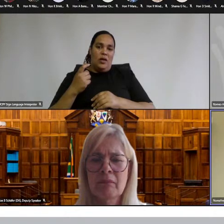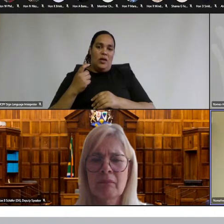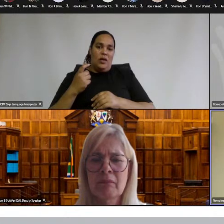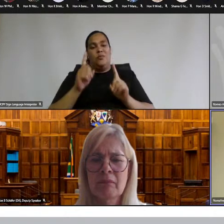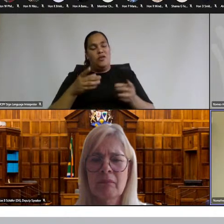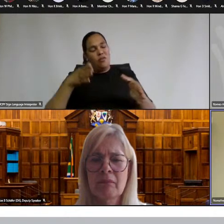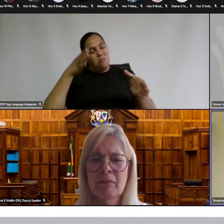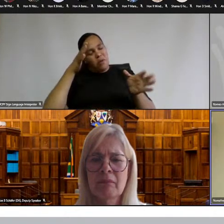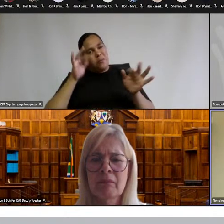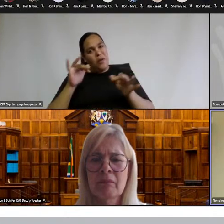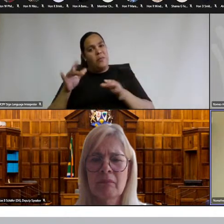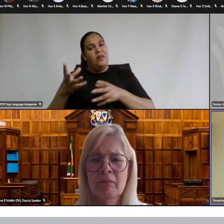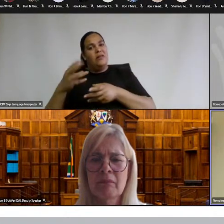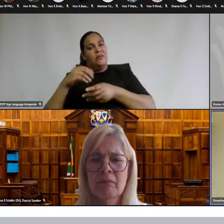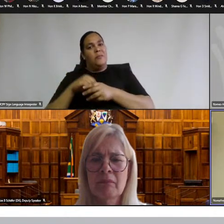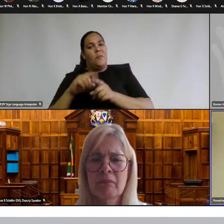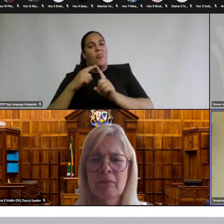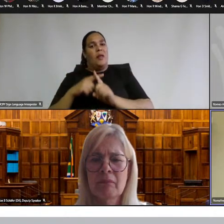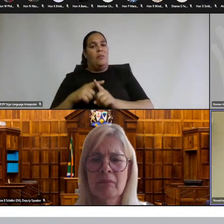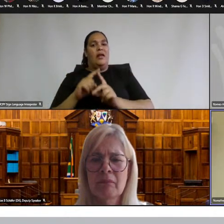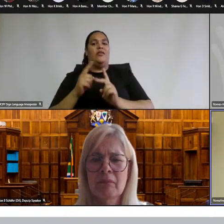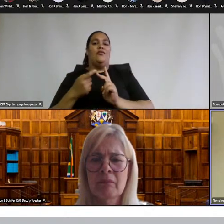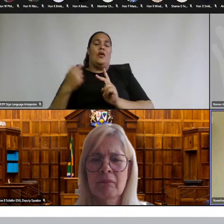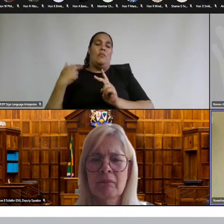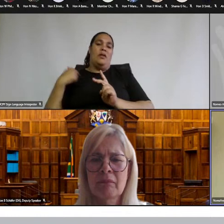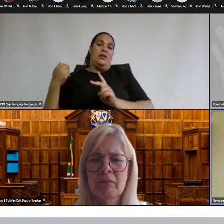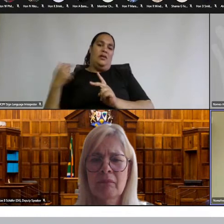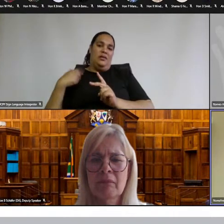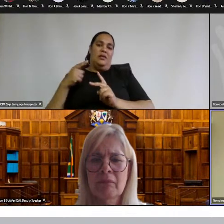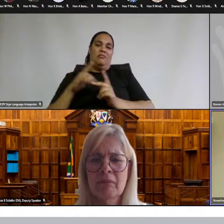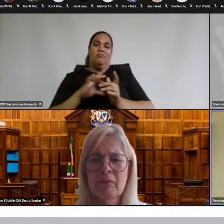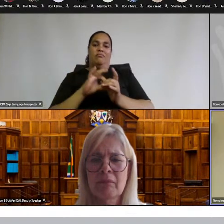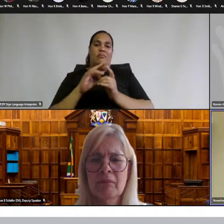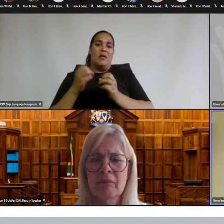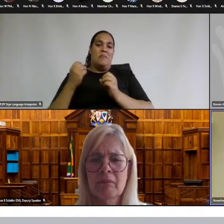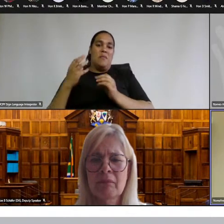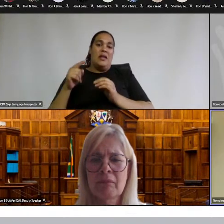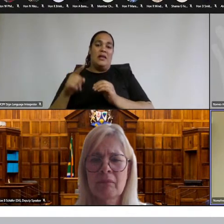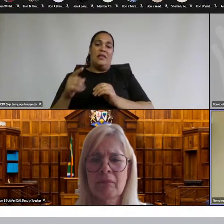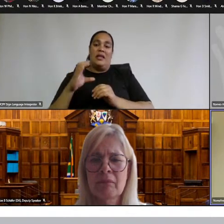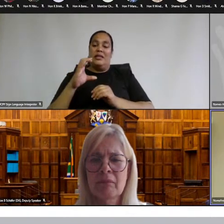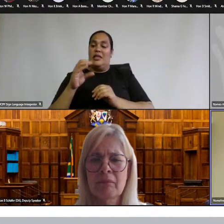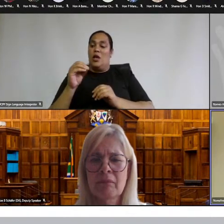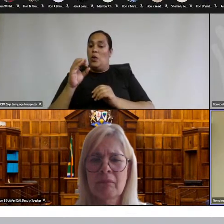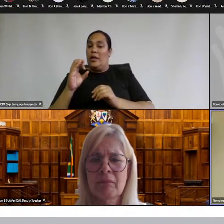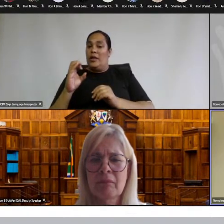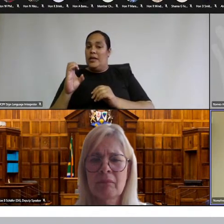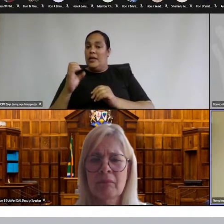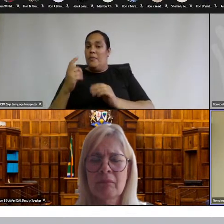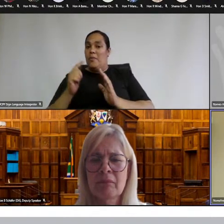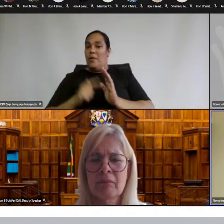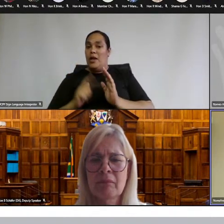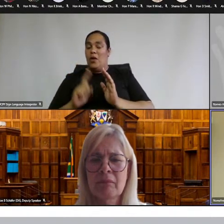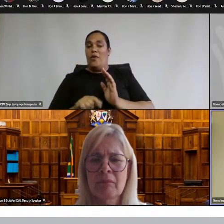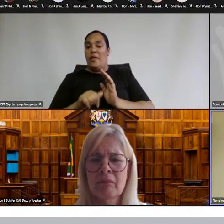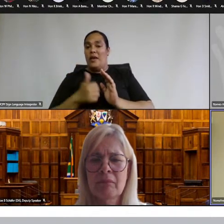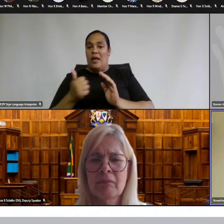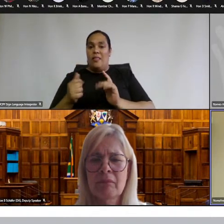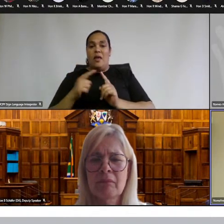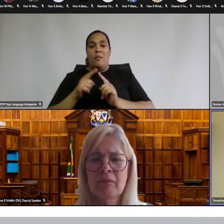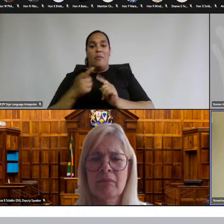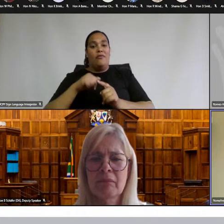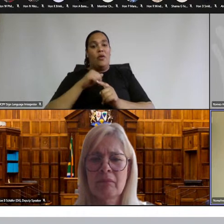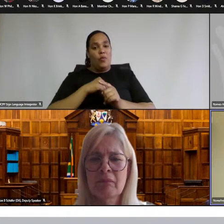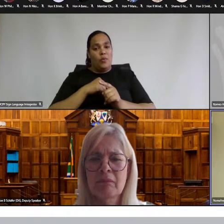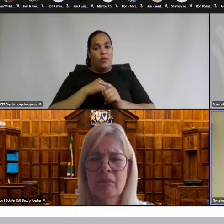specialists, clinicians, plus also from the nursing in regarding, as much as that our COE might be lower than in others. But for us,